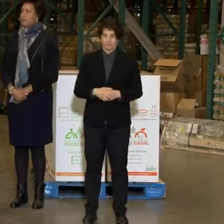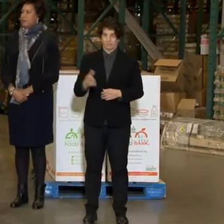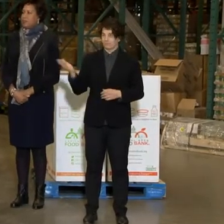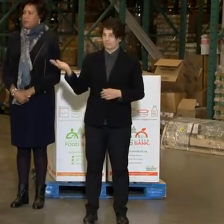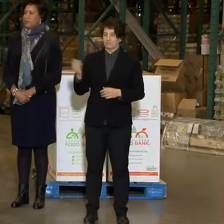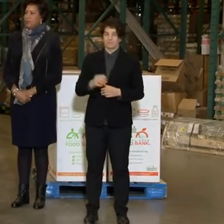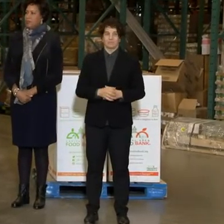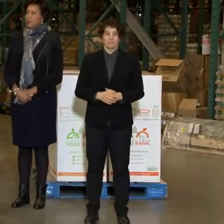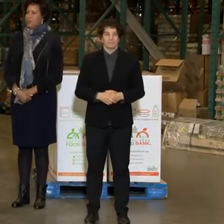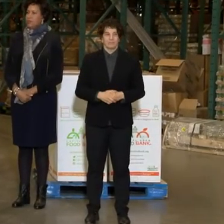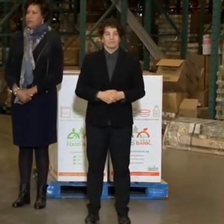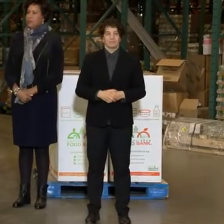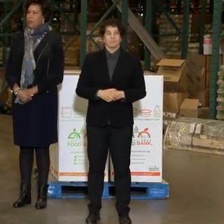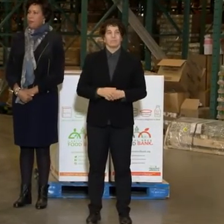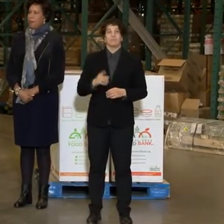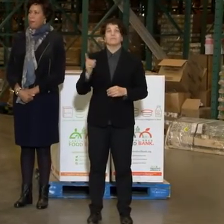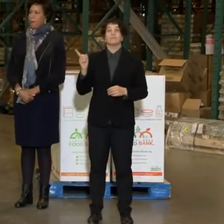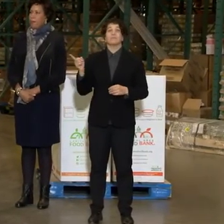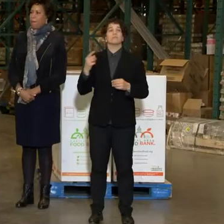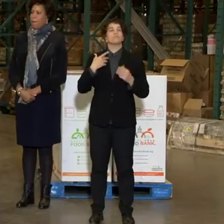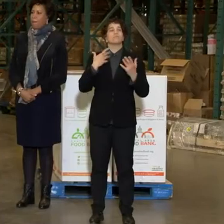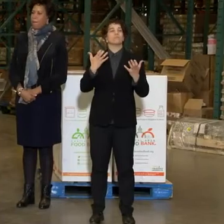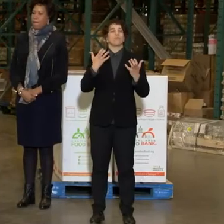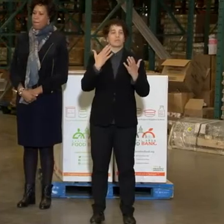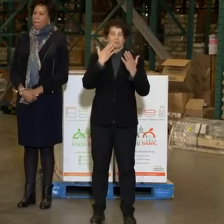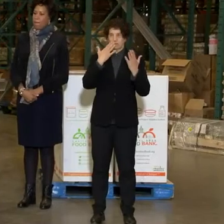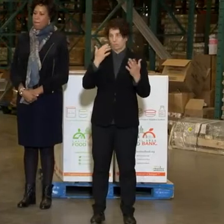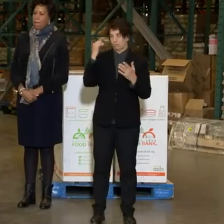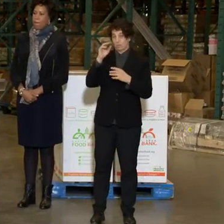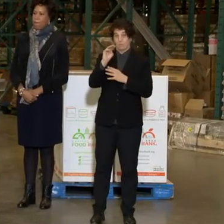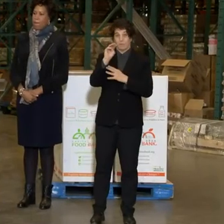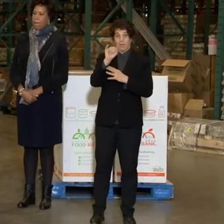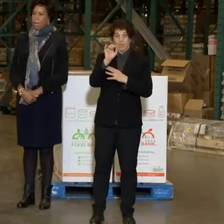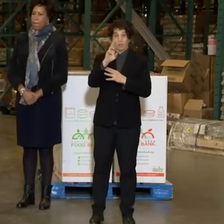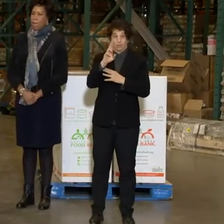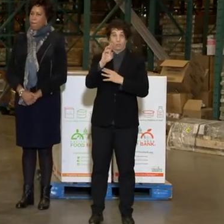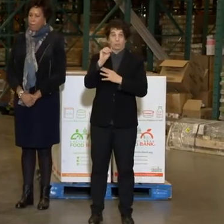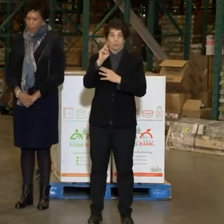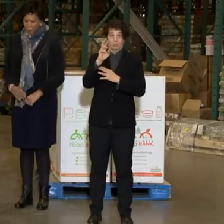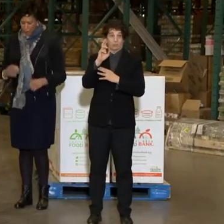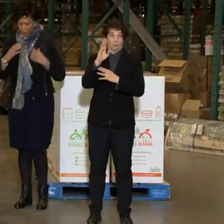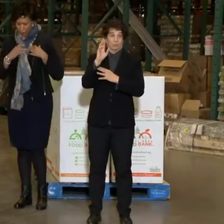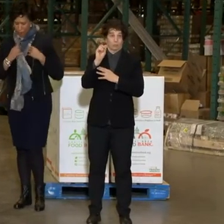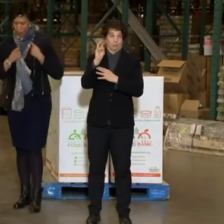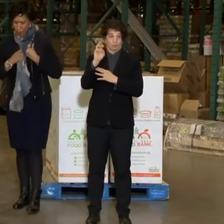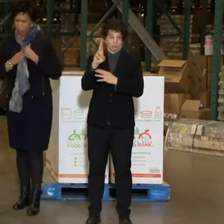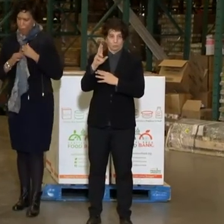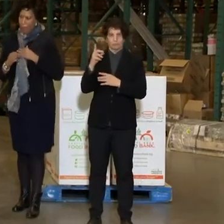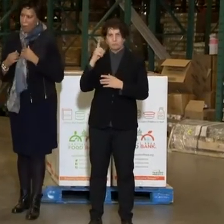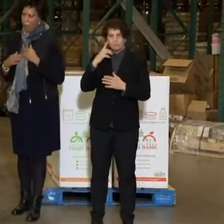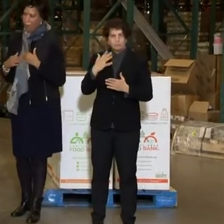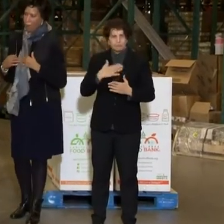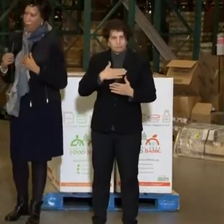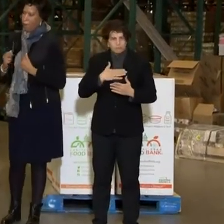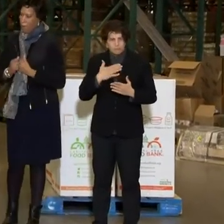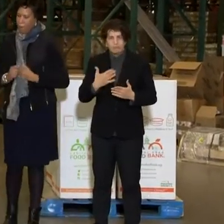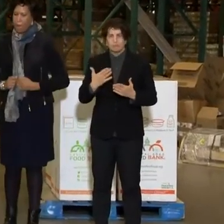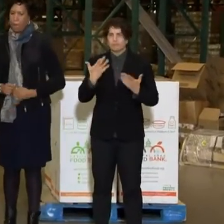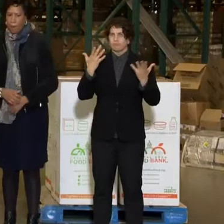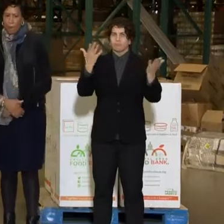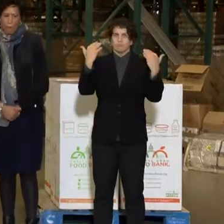First, I want to thank the mayor for stepping up to call attention to what the city is